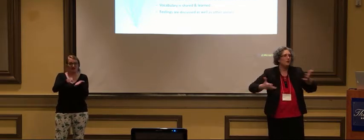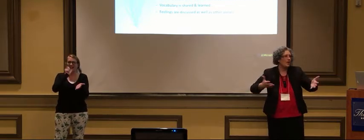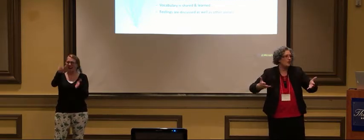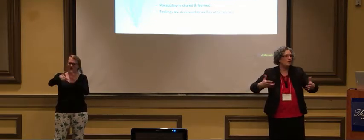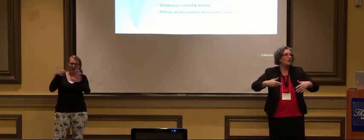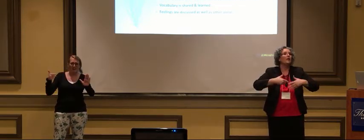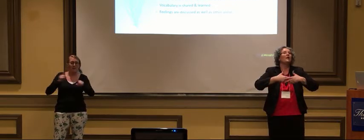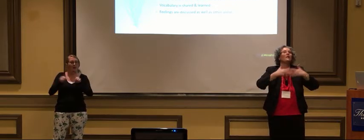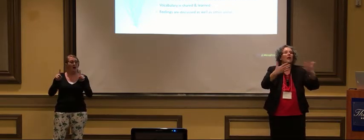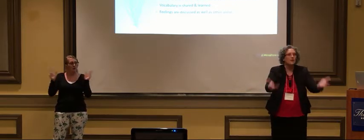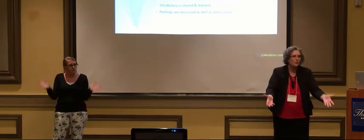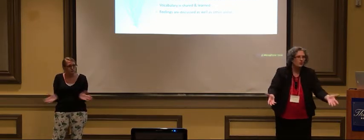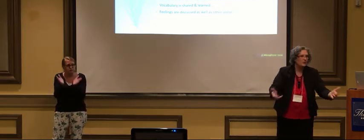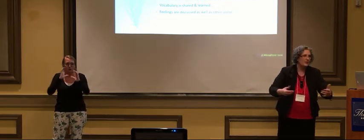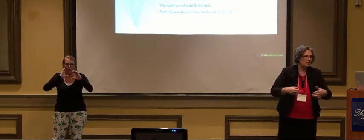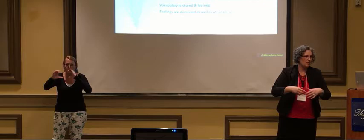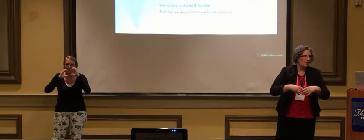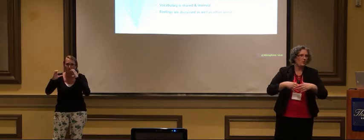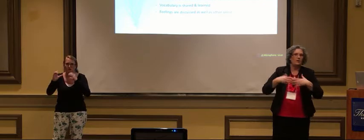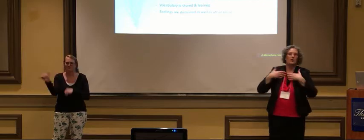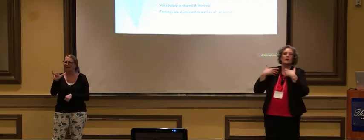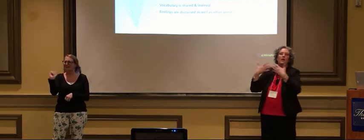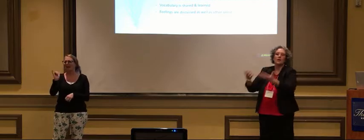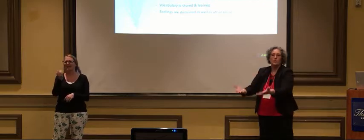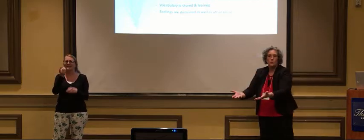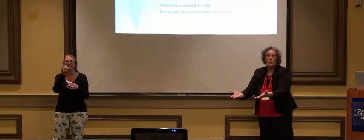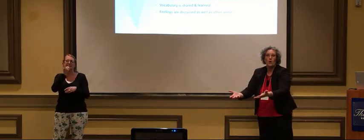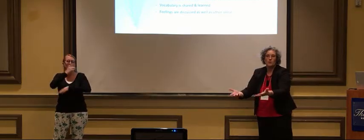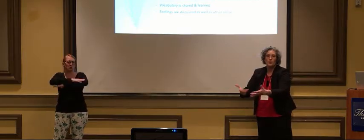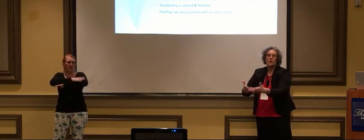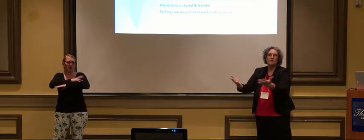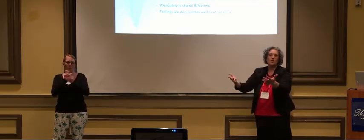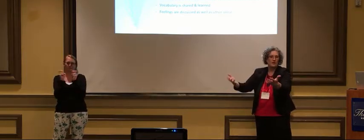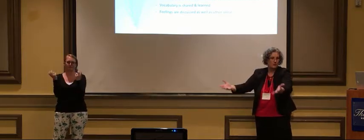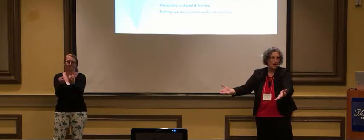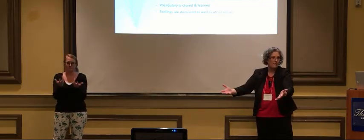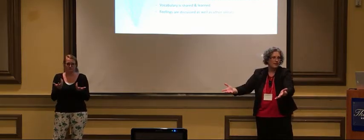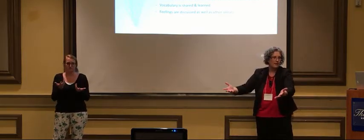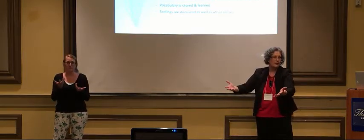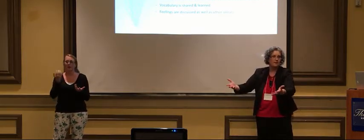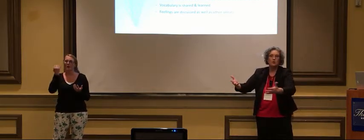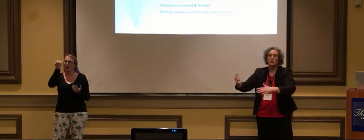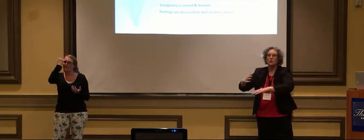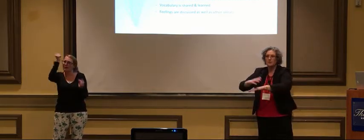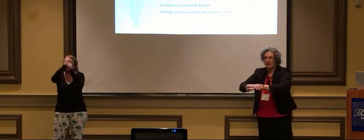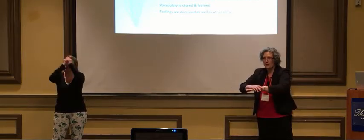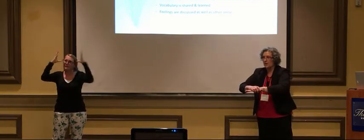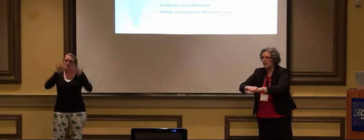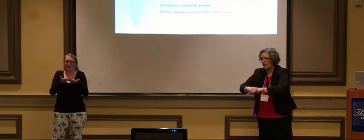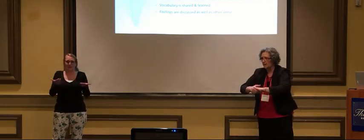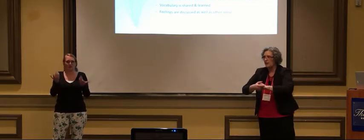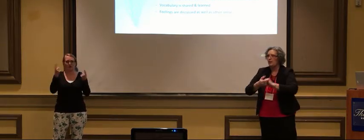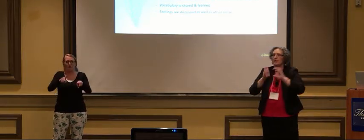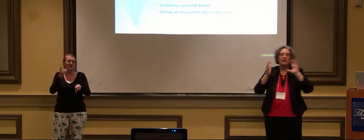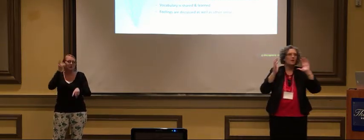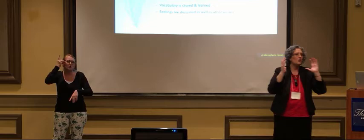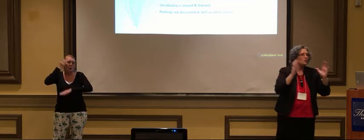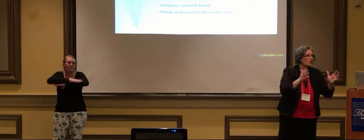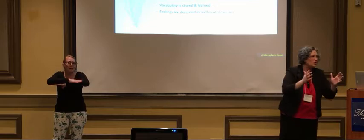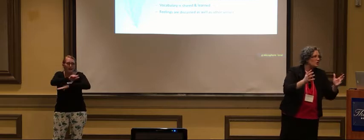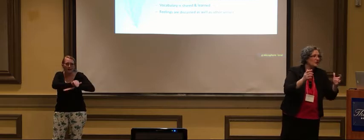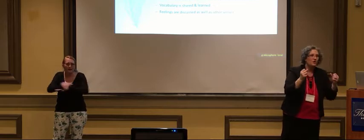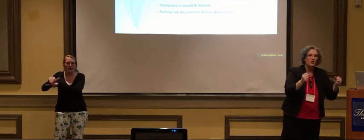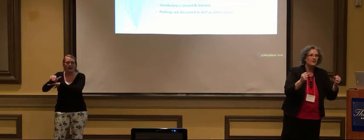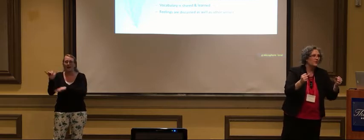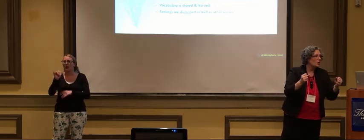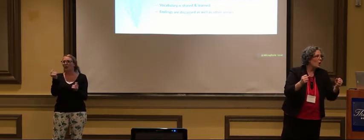fostering communication, like you would do at the dinner table. Like we imagine things are happening in the dorm table at night. Like you